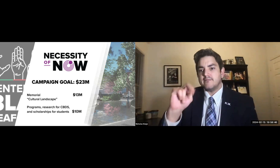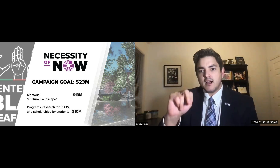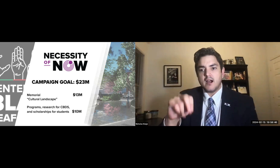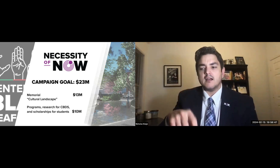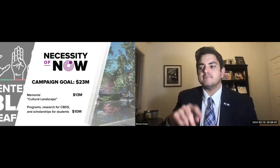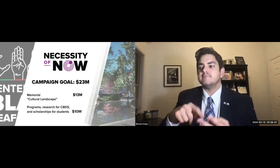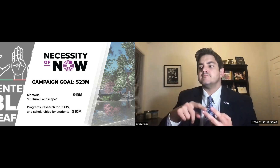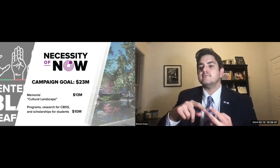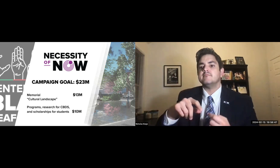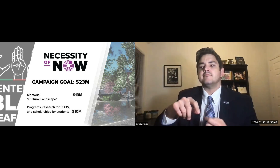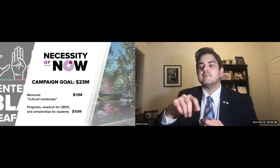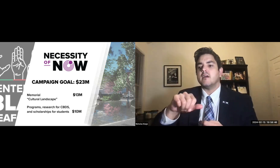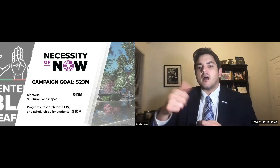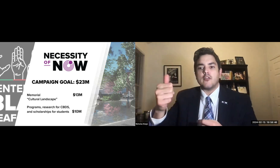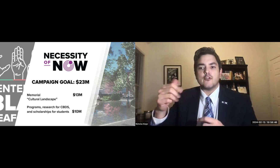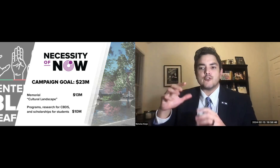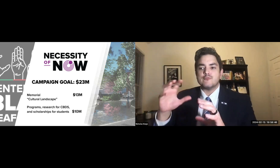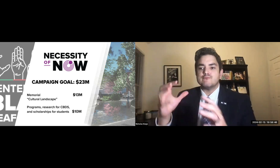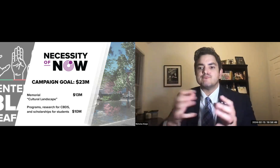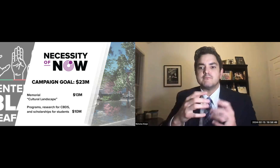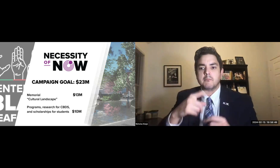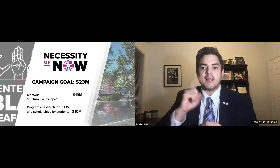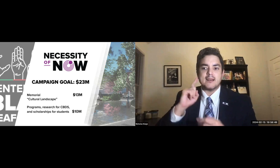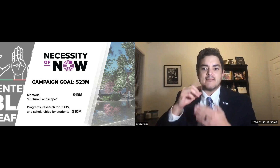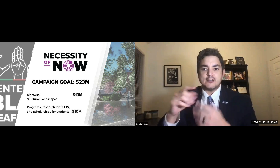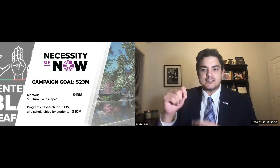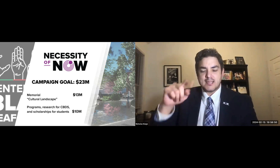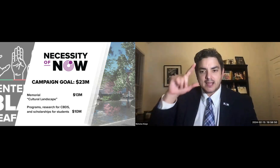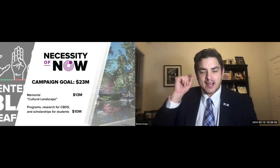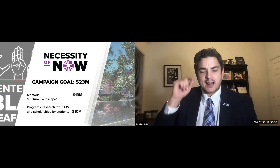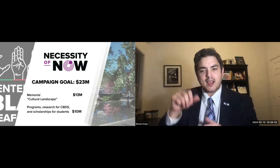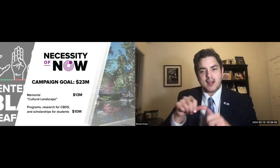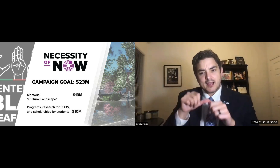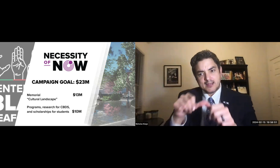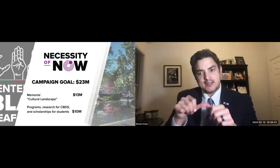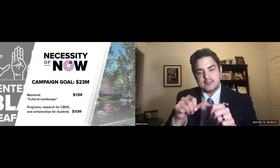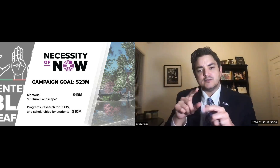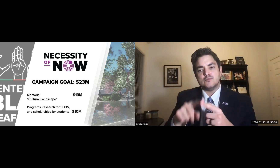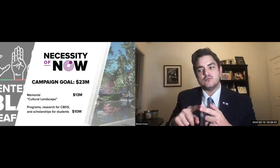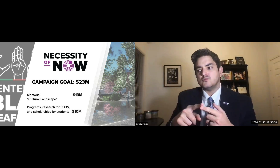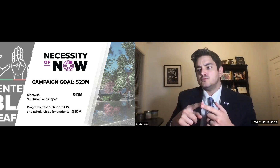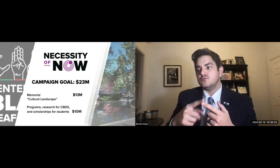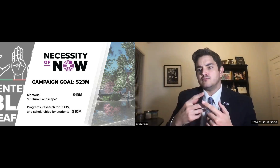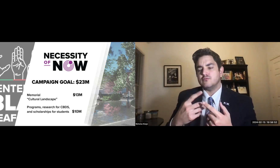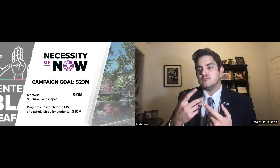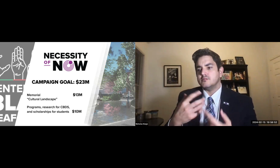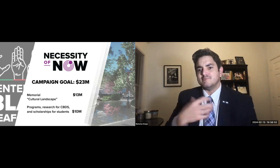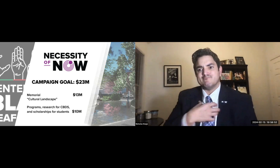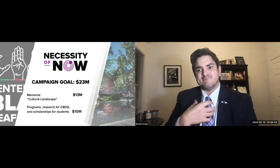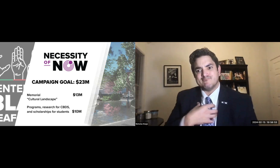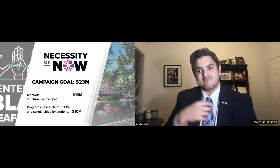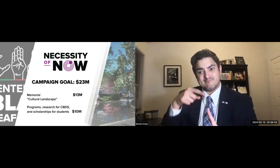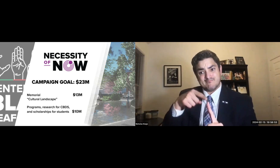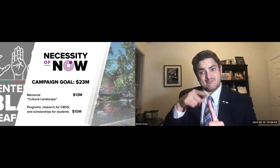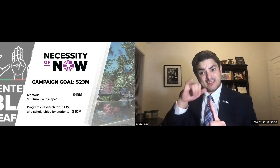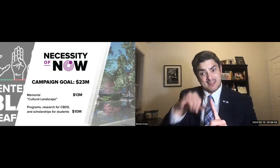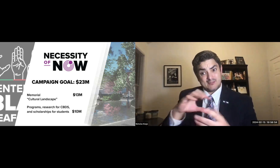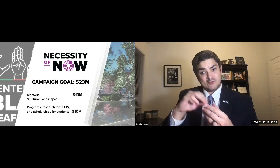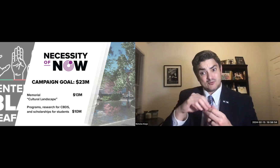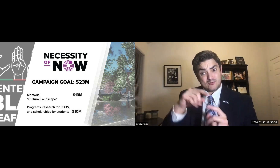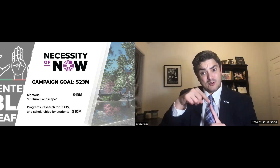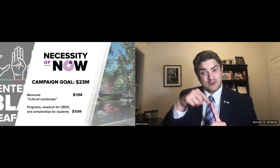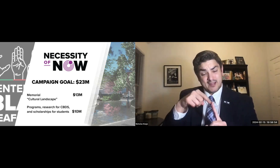it. And that was true until Yvonne and others on campus here at Gallaudet